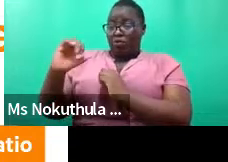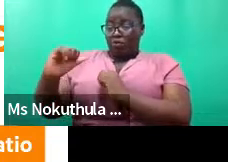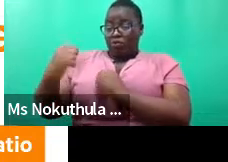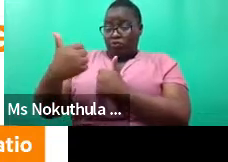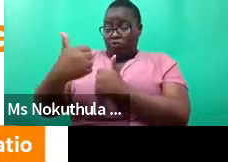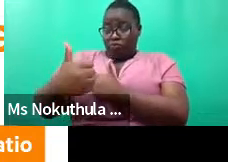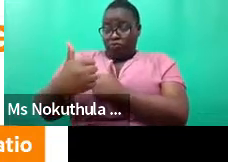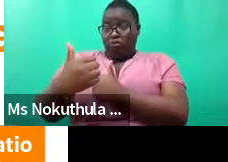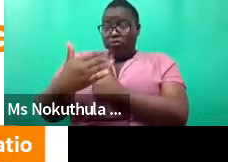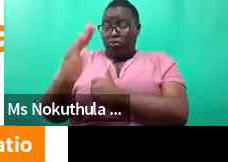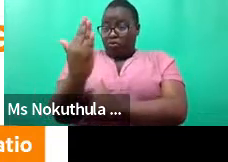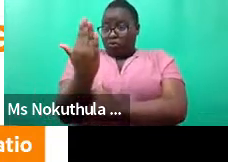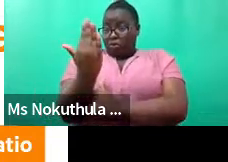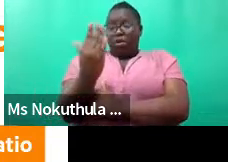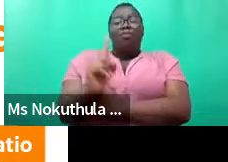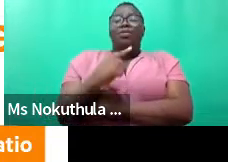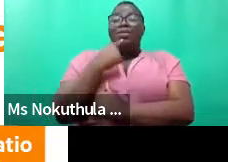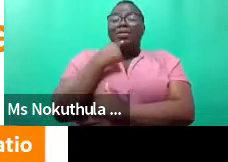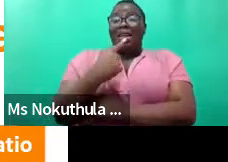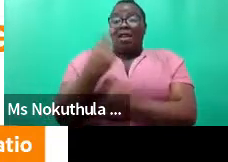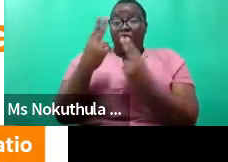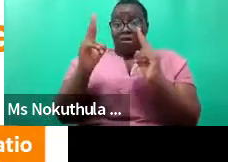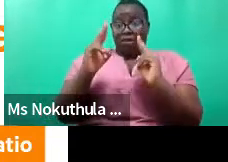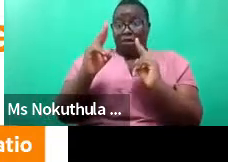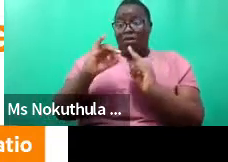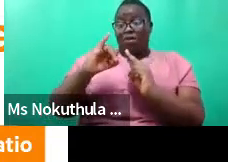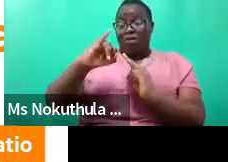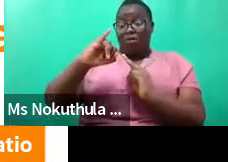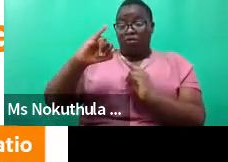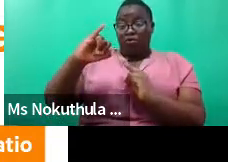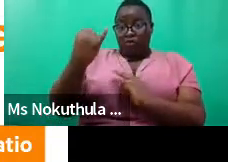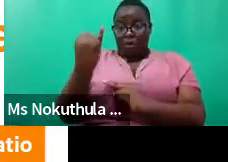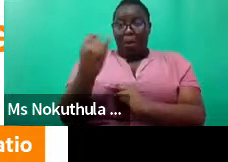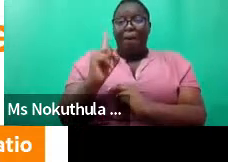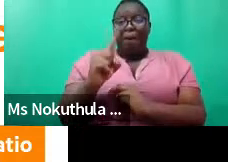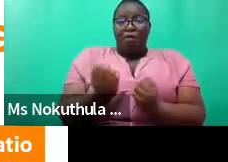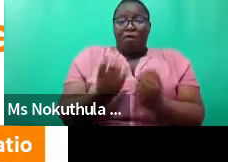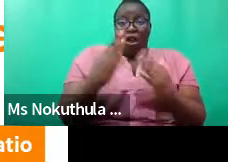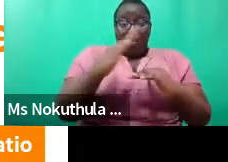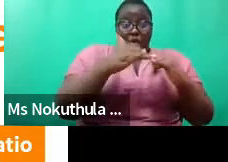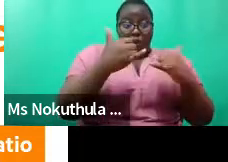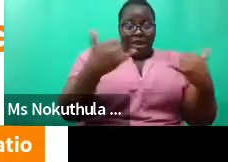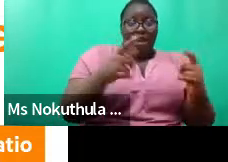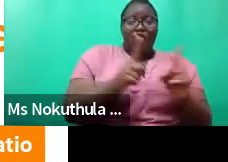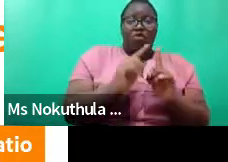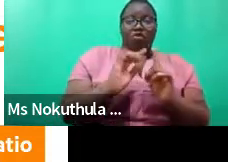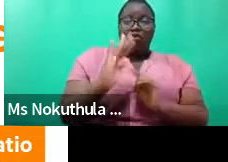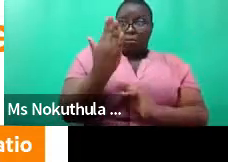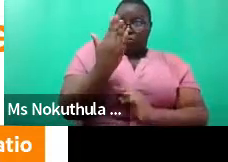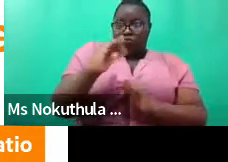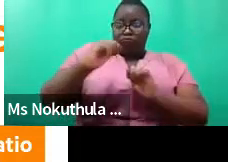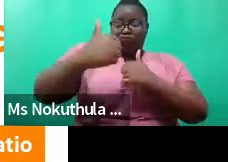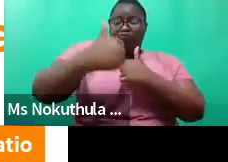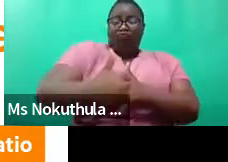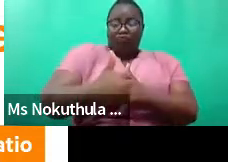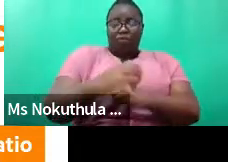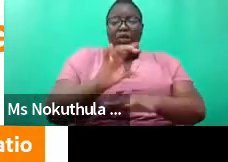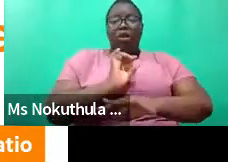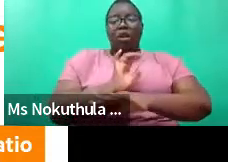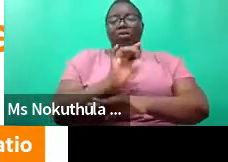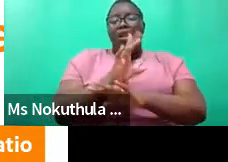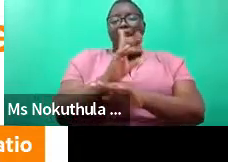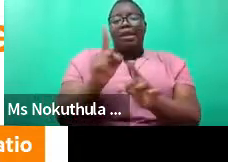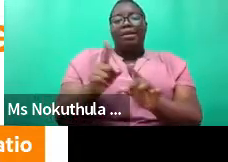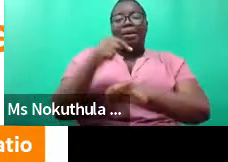that UJ should provide both online counseling and face-to-face counseling simultaneously. In the cases where